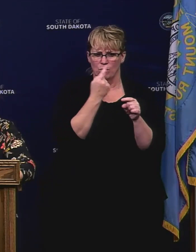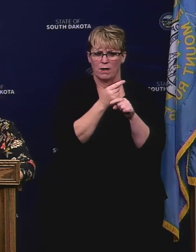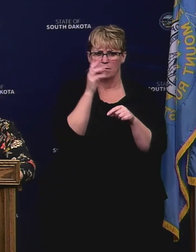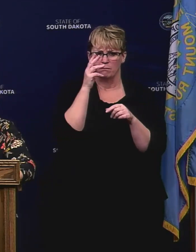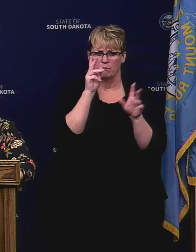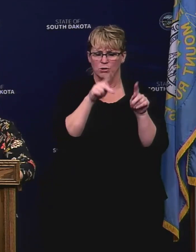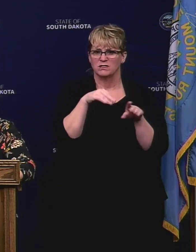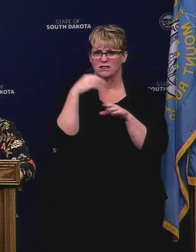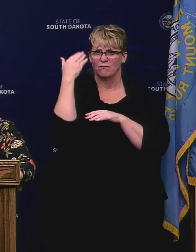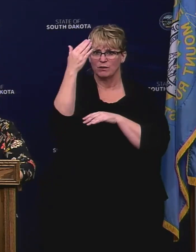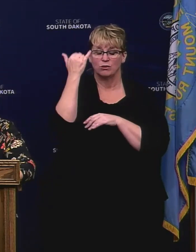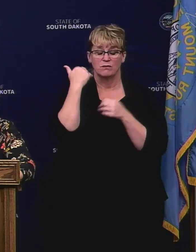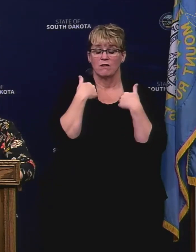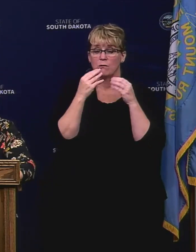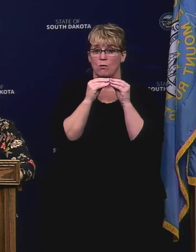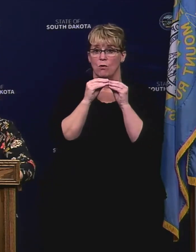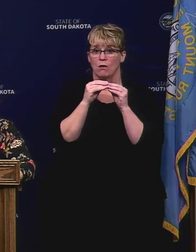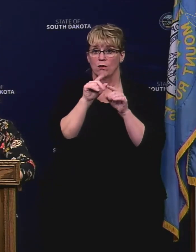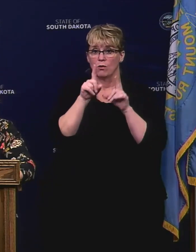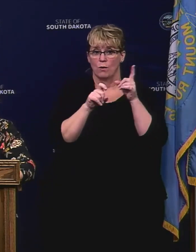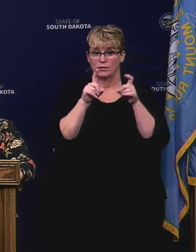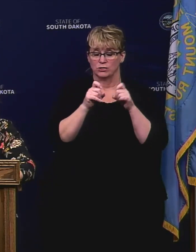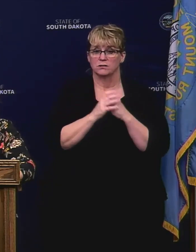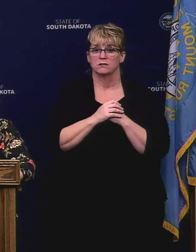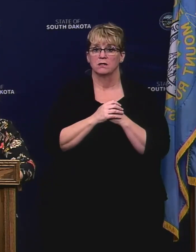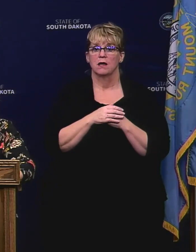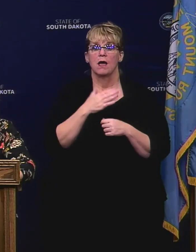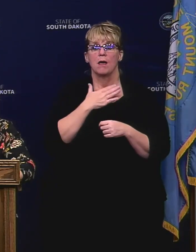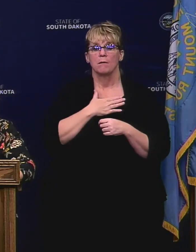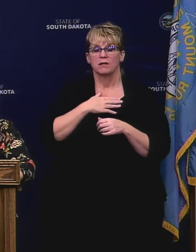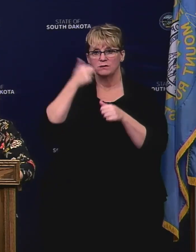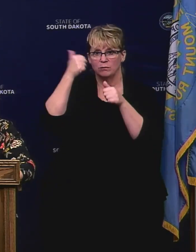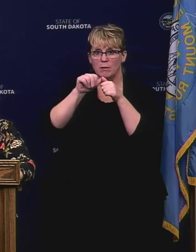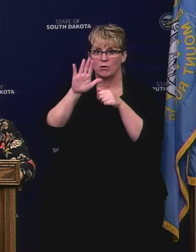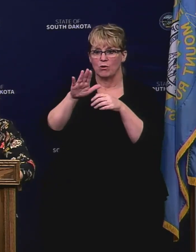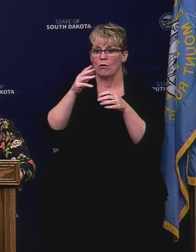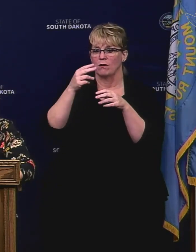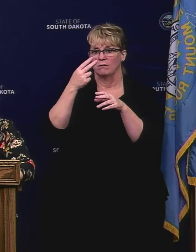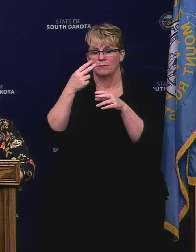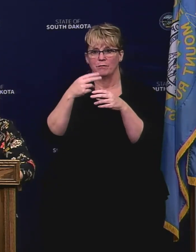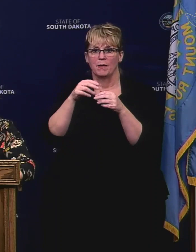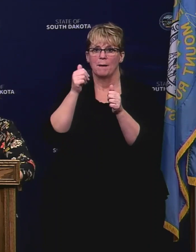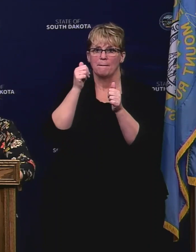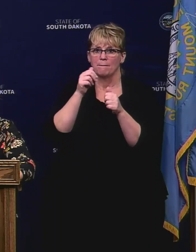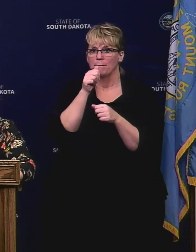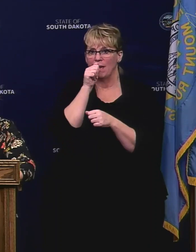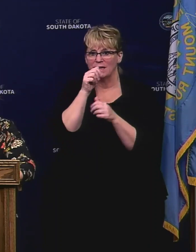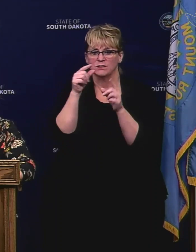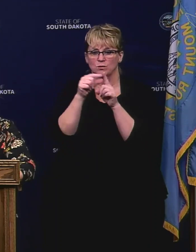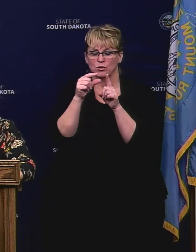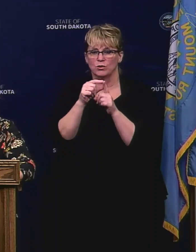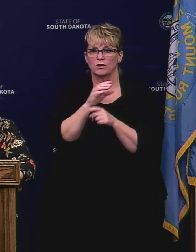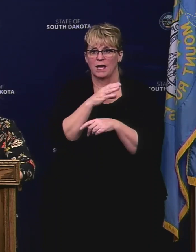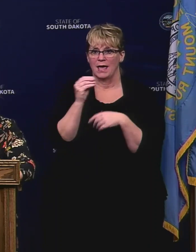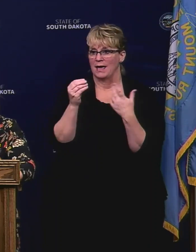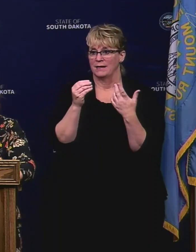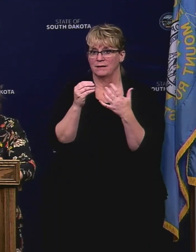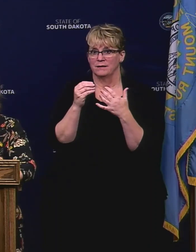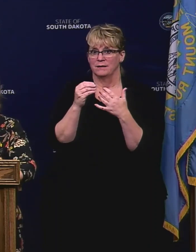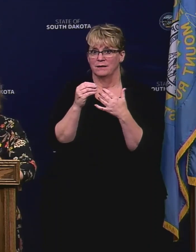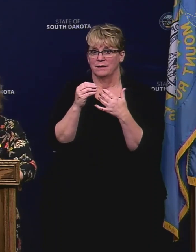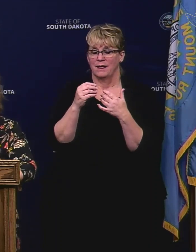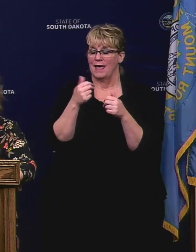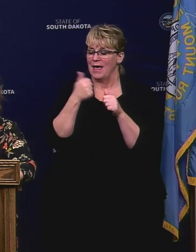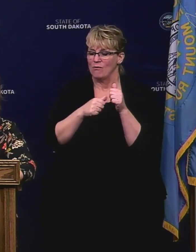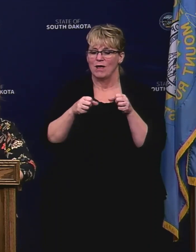future if you have additional questions. Please keep track of your username and password. And every chance I get,